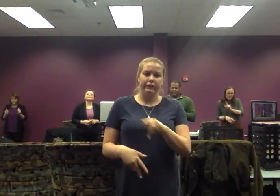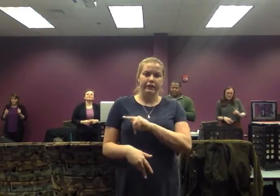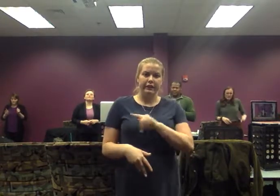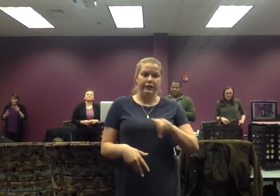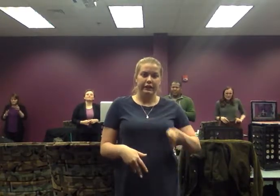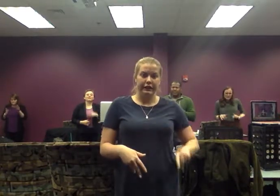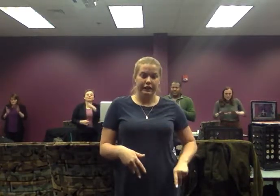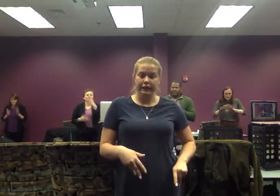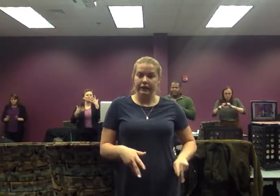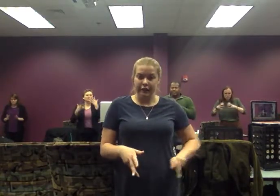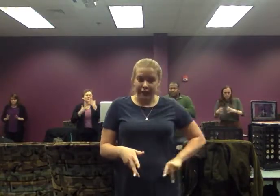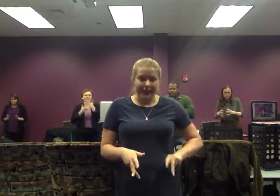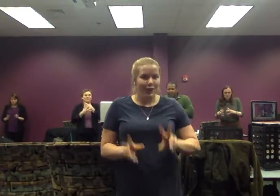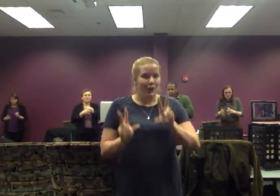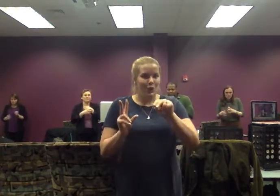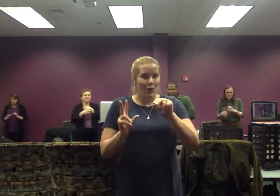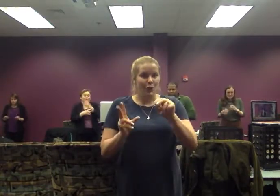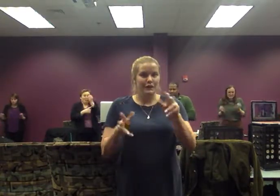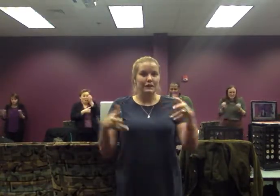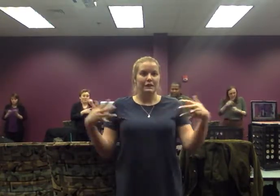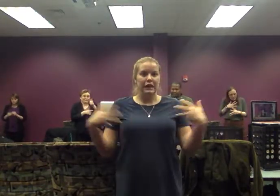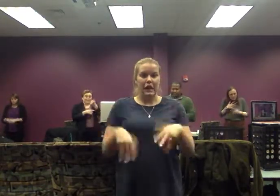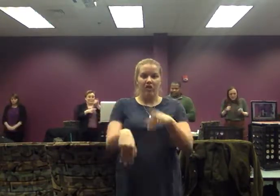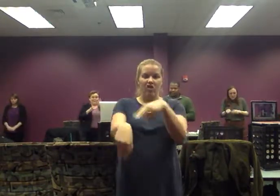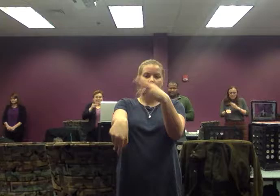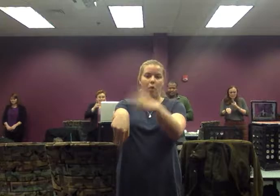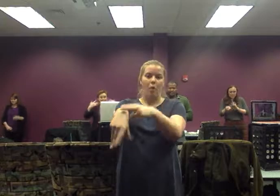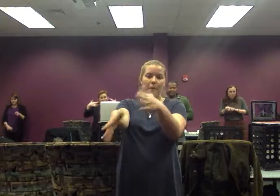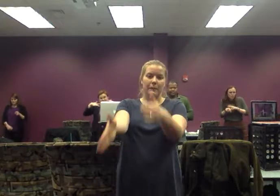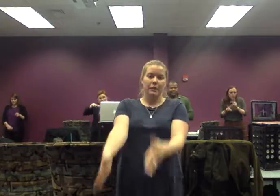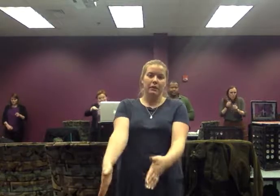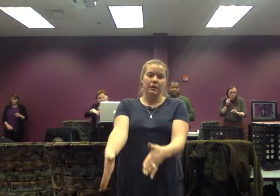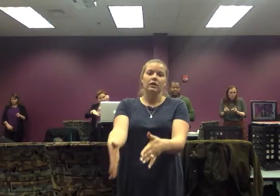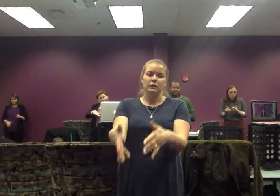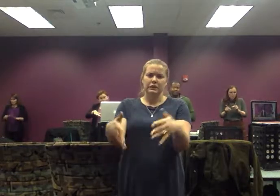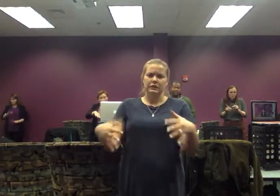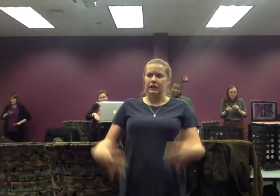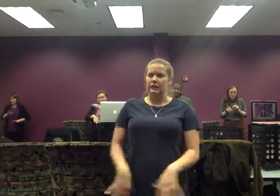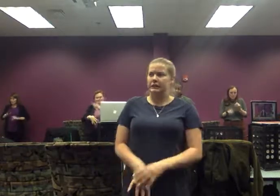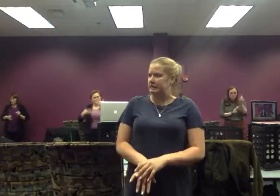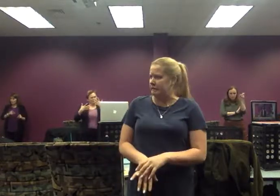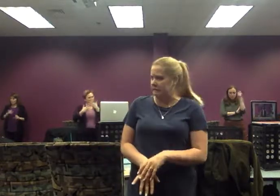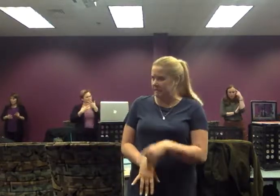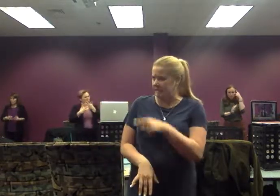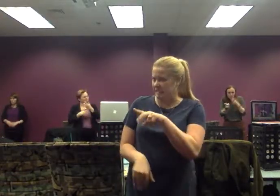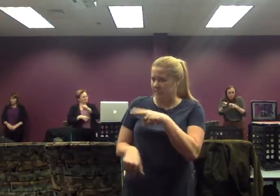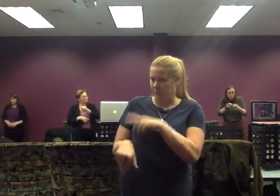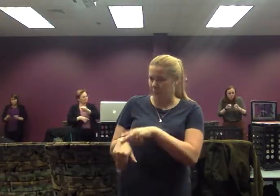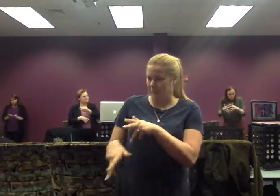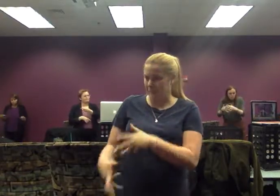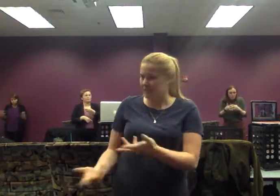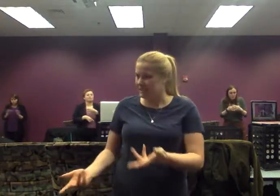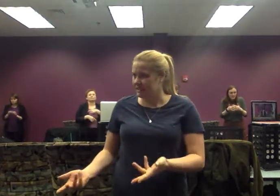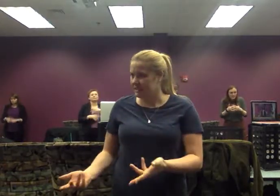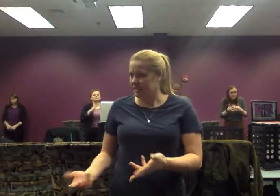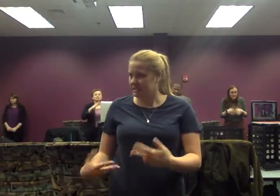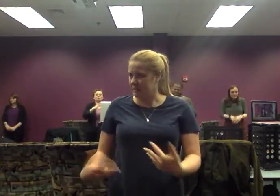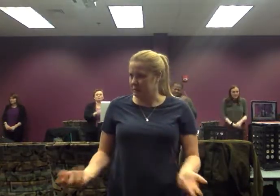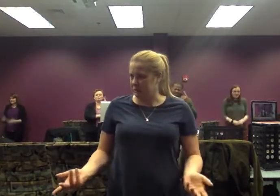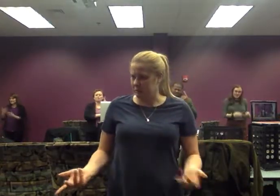people. And it's very easy at the beginning of the 21st century to realize